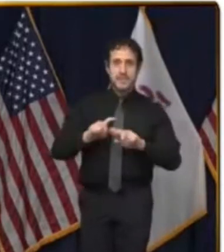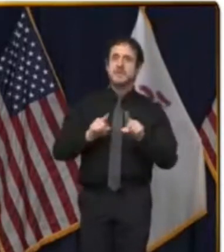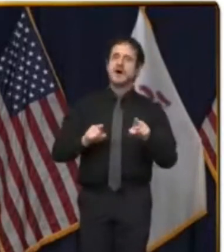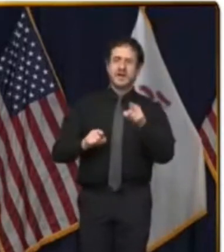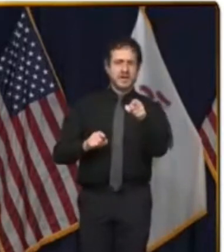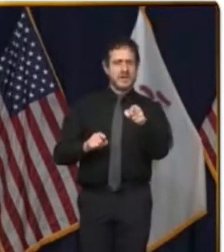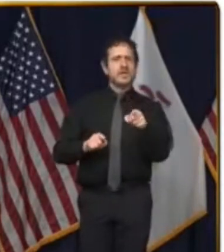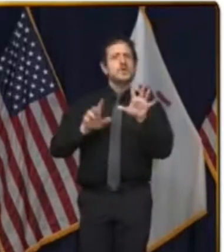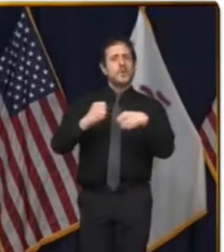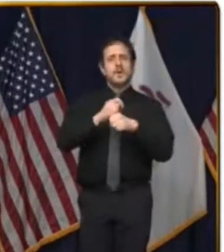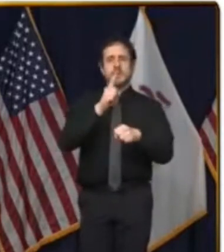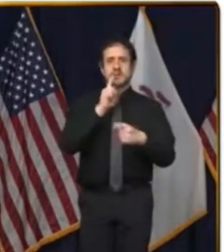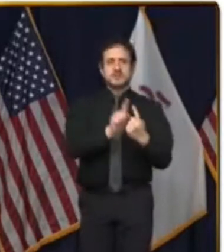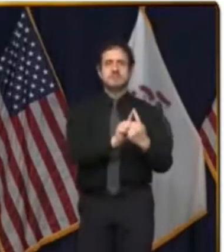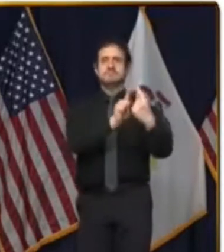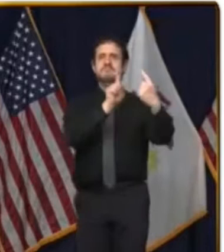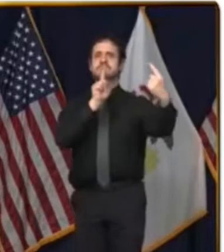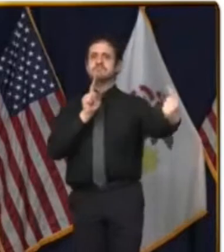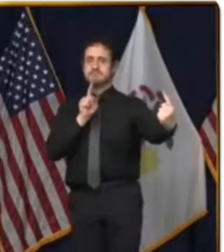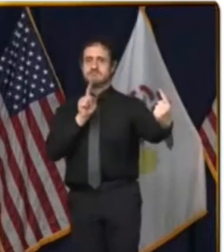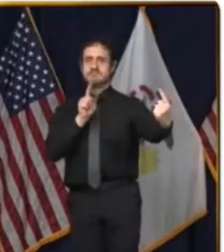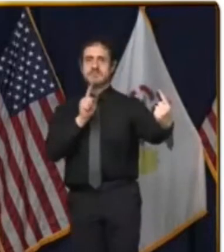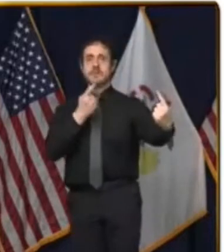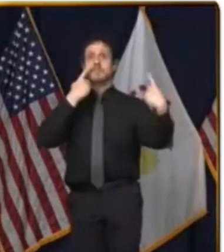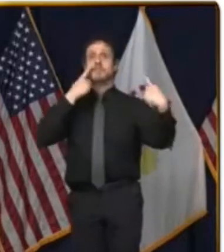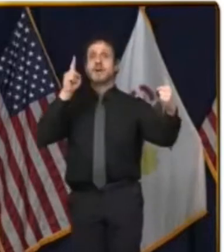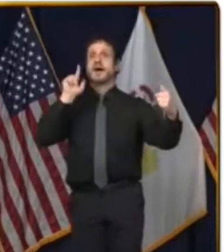be alive when this